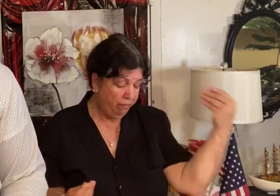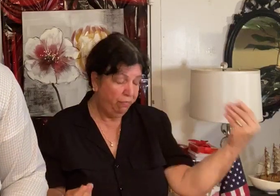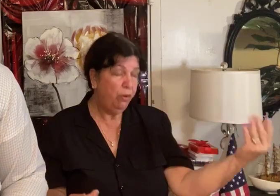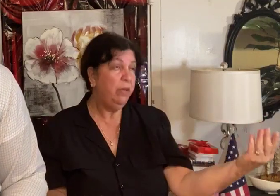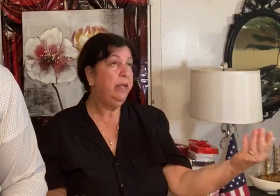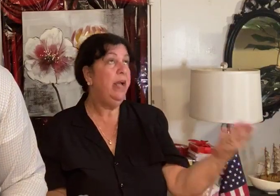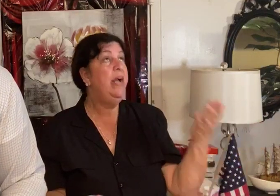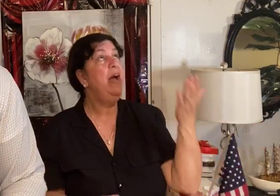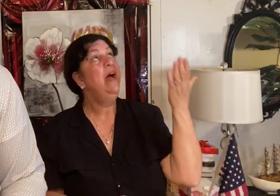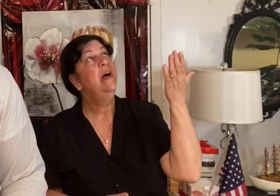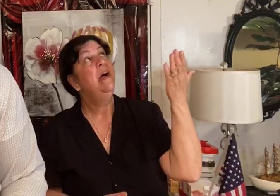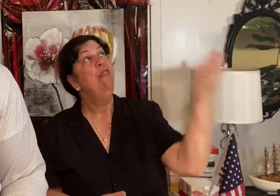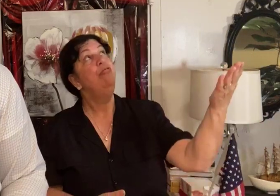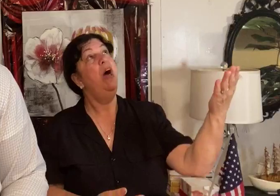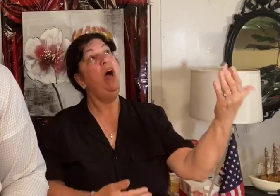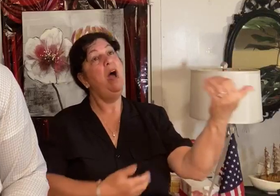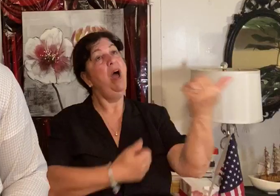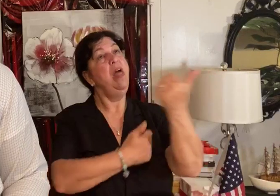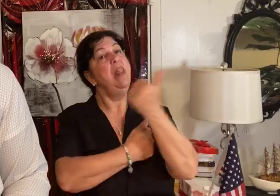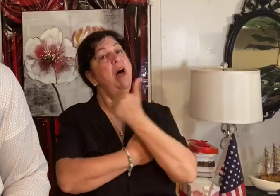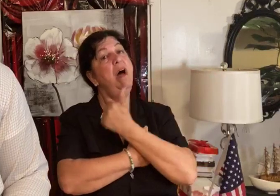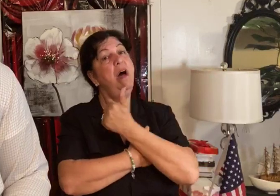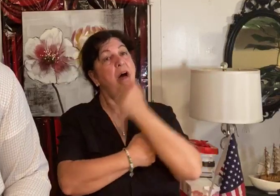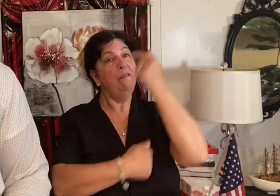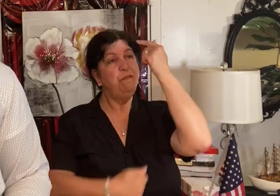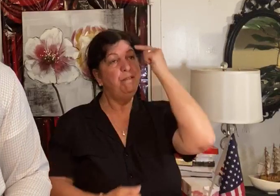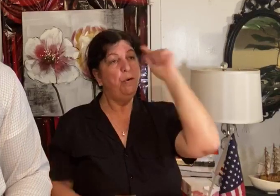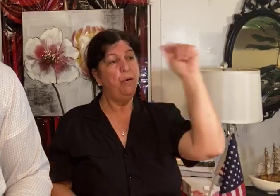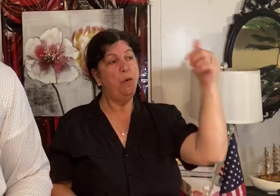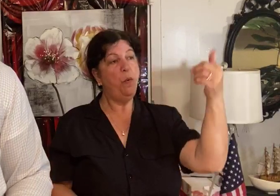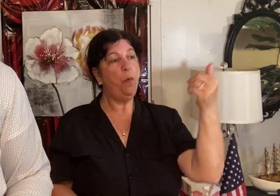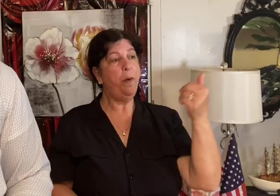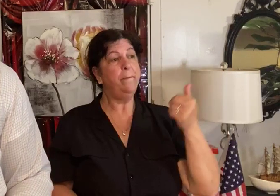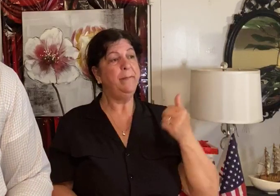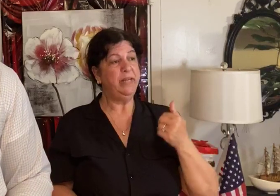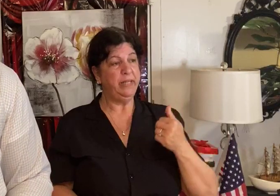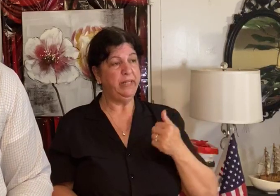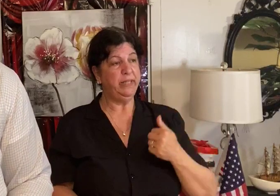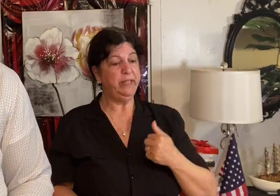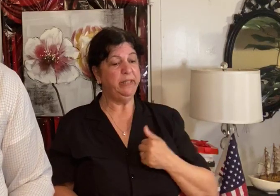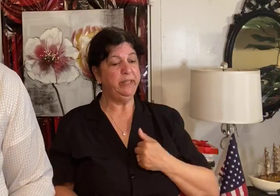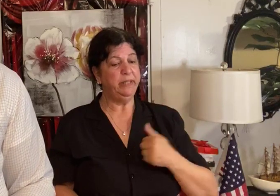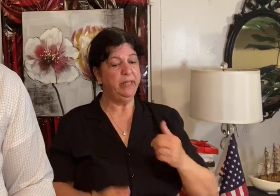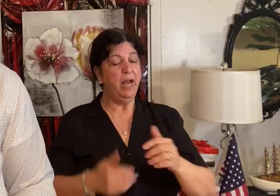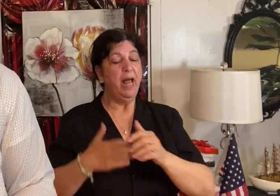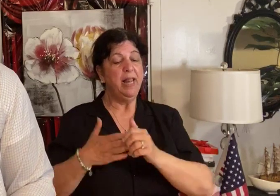lest I forget thy love for me.